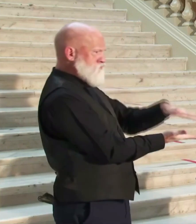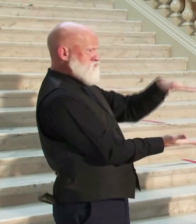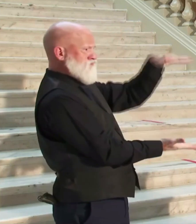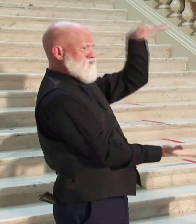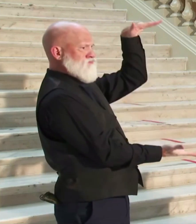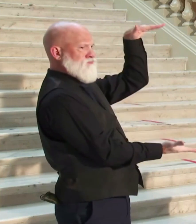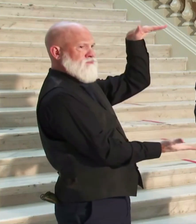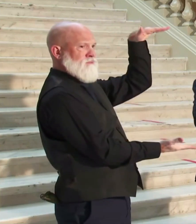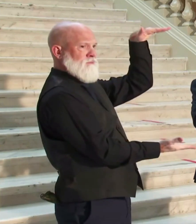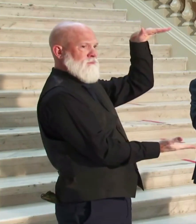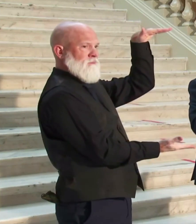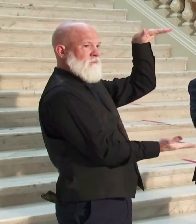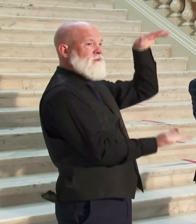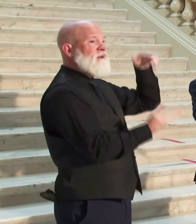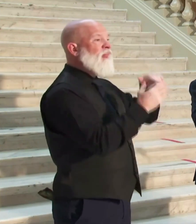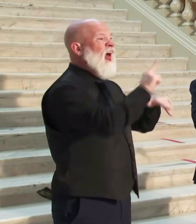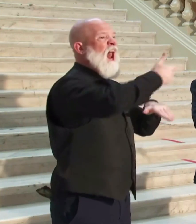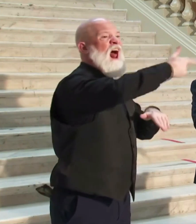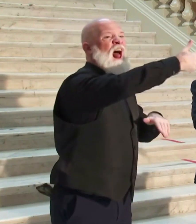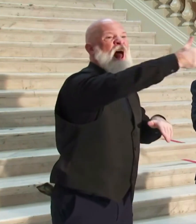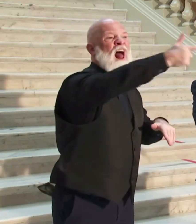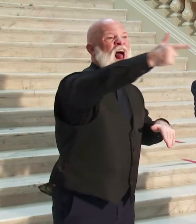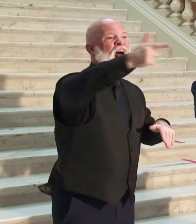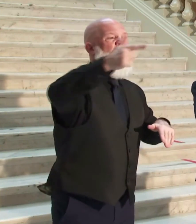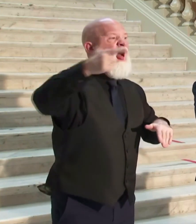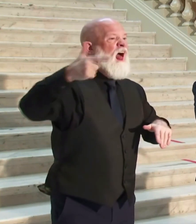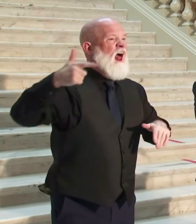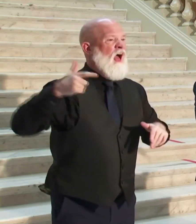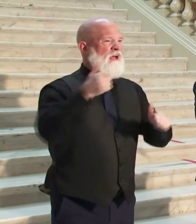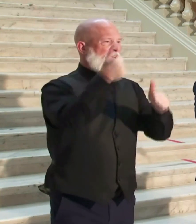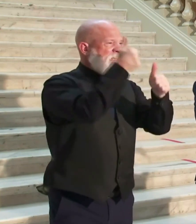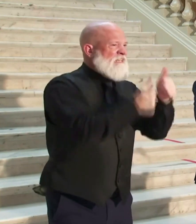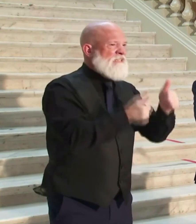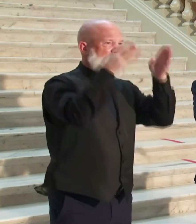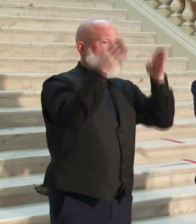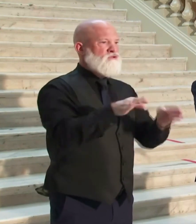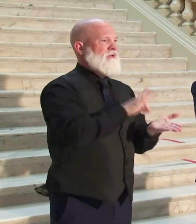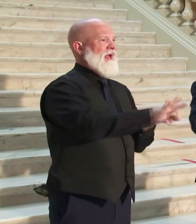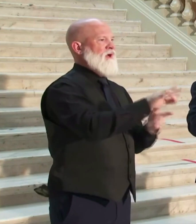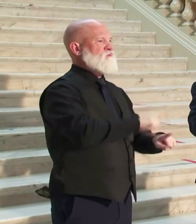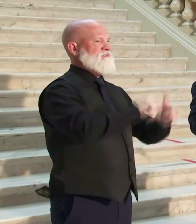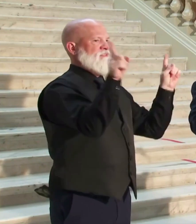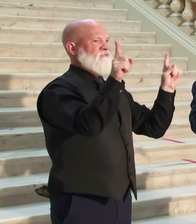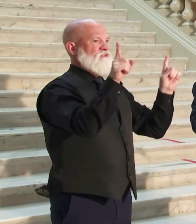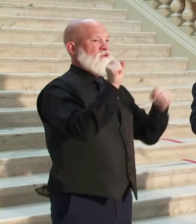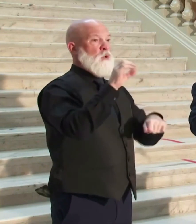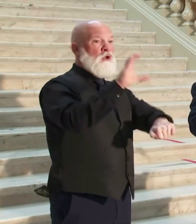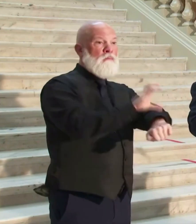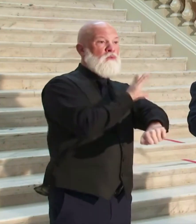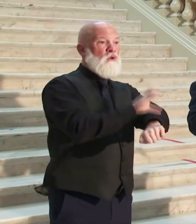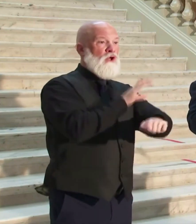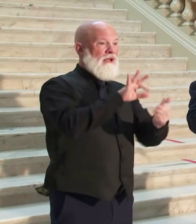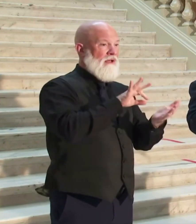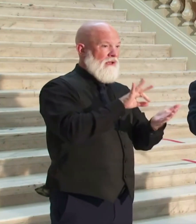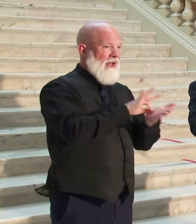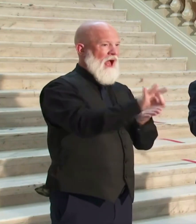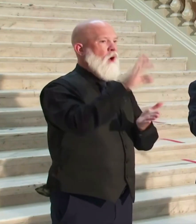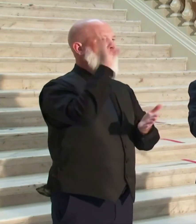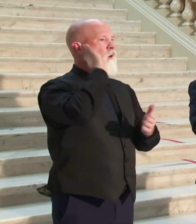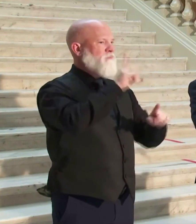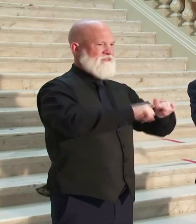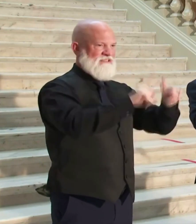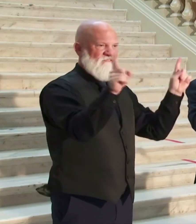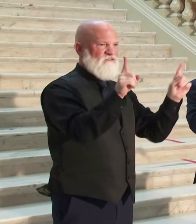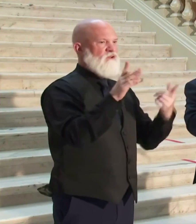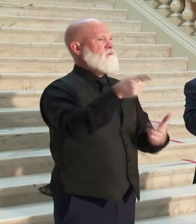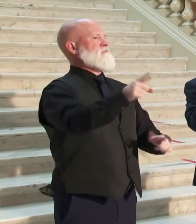time. If I give it to a computer to count, 99% of the time, it's going to come out with the same outcome. That's just the way human beings are built. And we all have to kind of accept that.